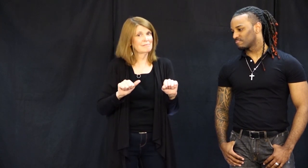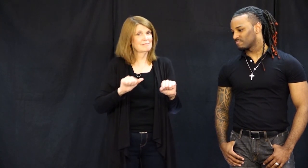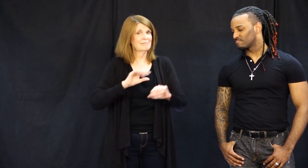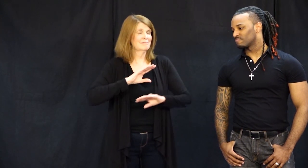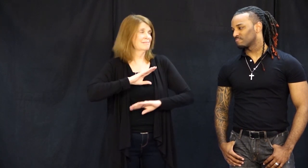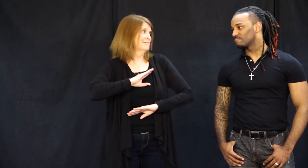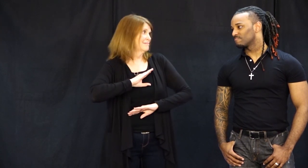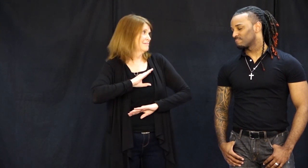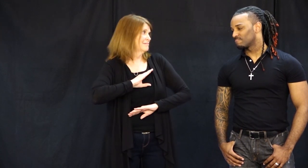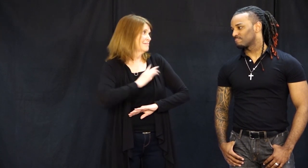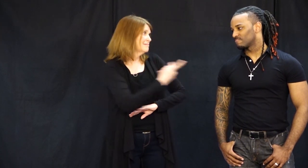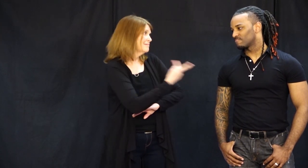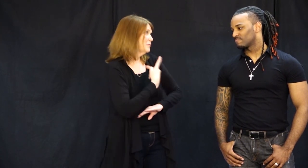and we could be enough.